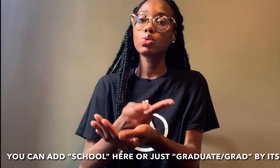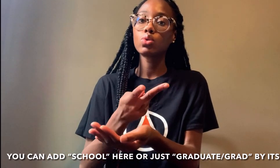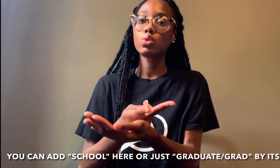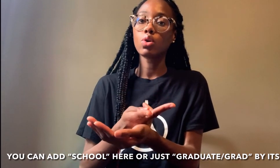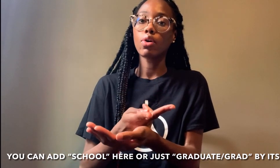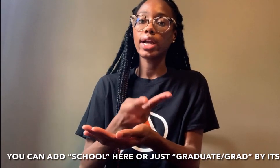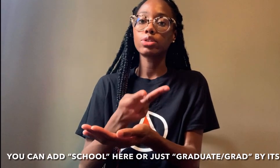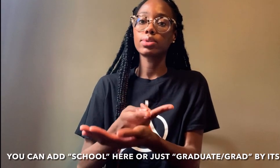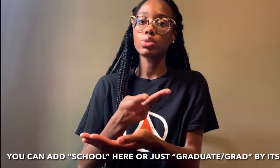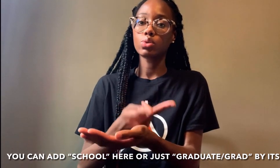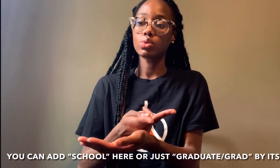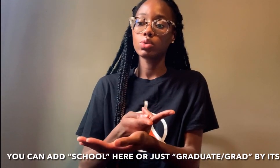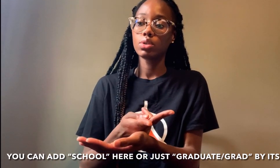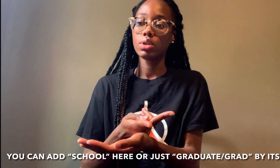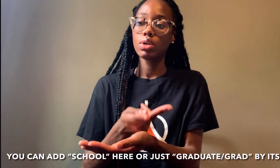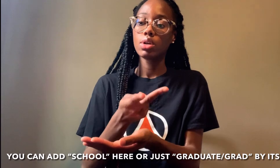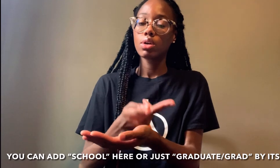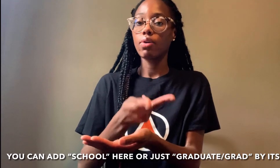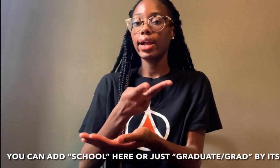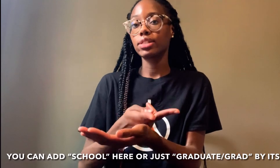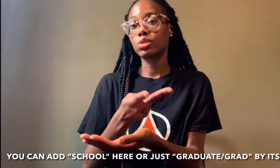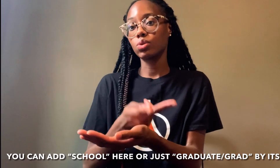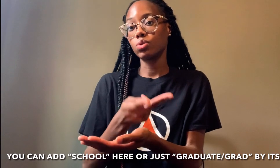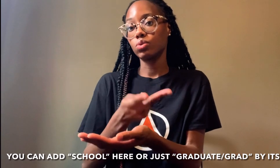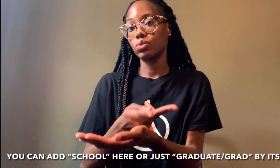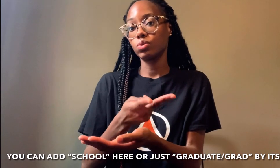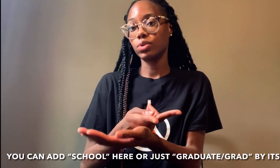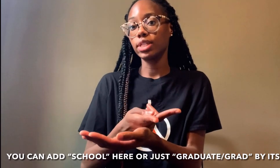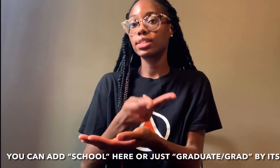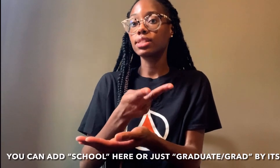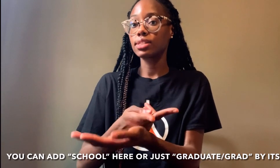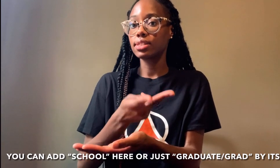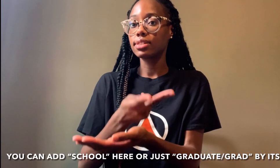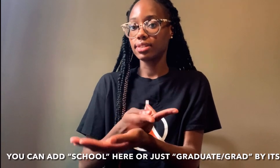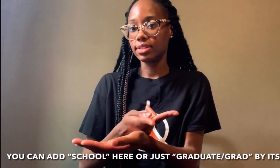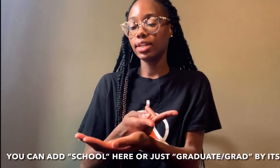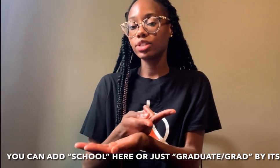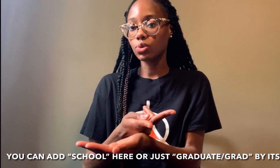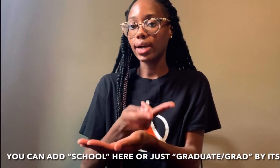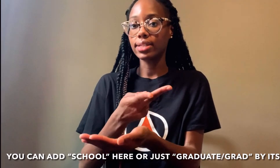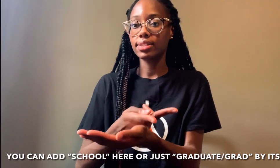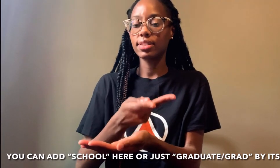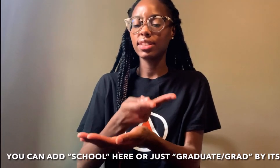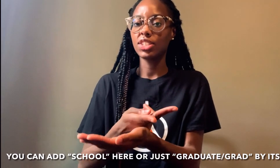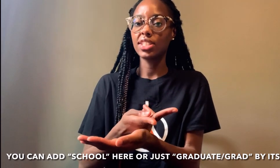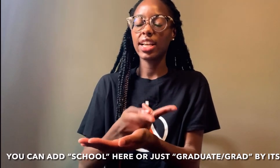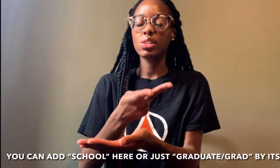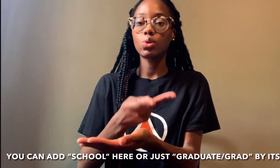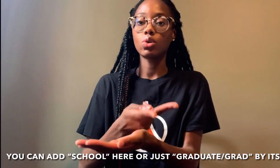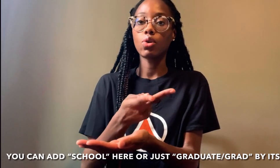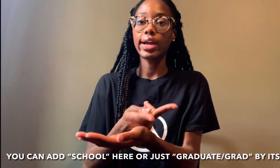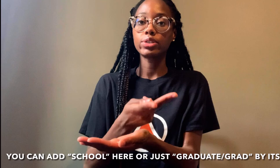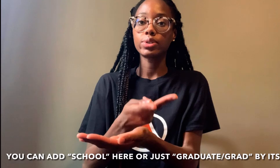school or graduate school. Grad school. And it's done twice, just like school, graduate